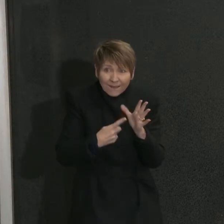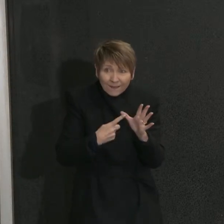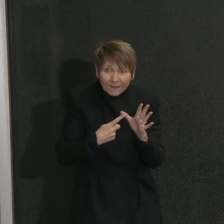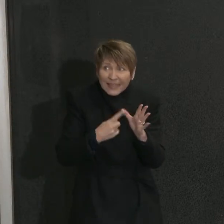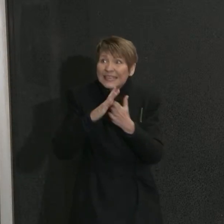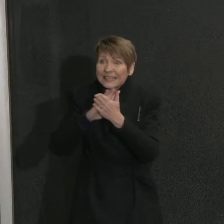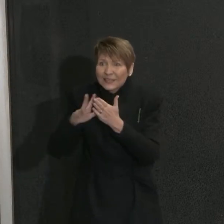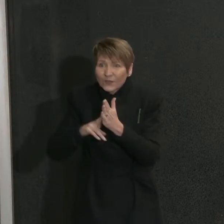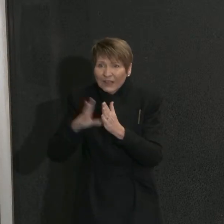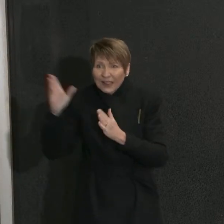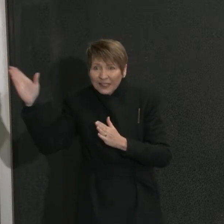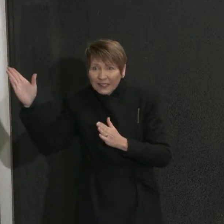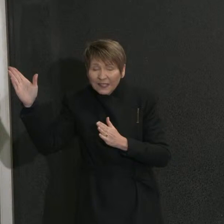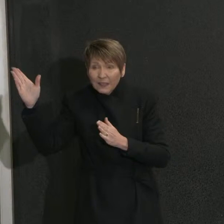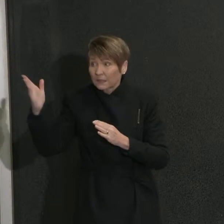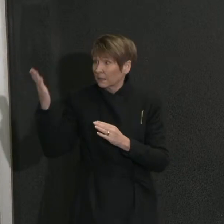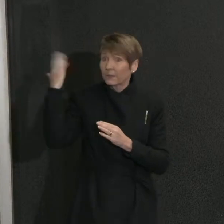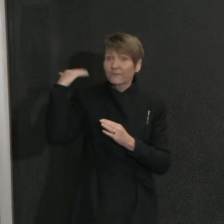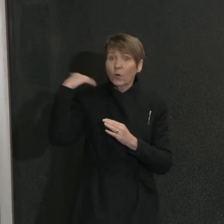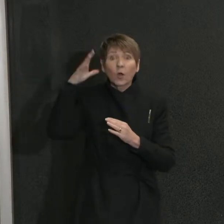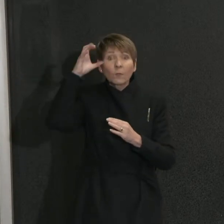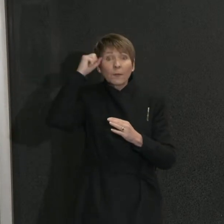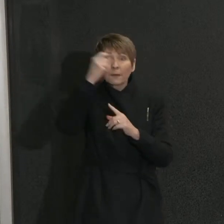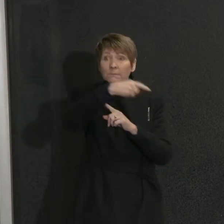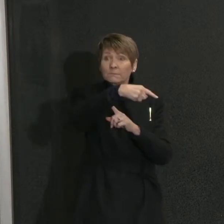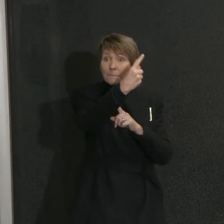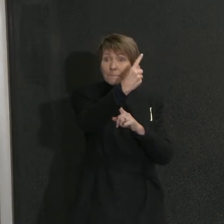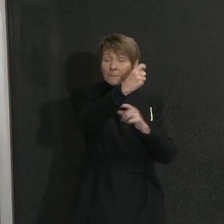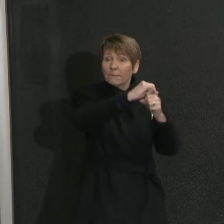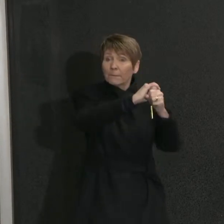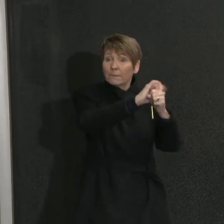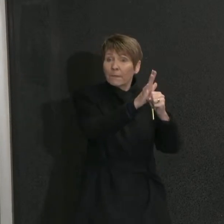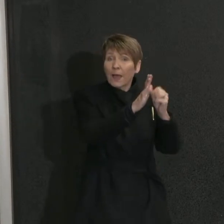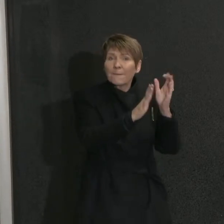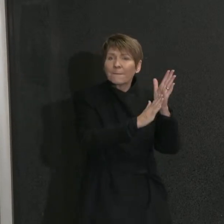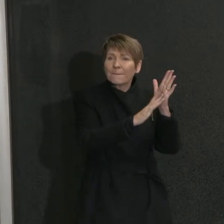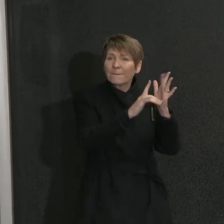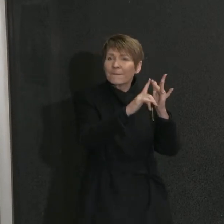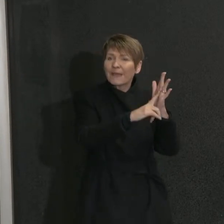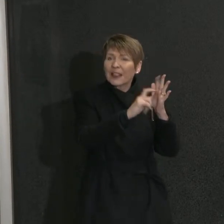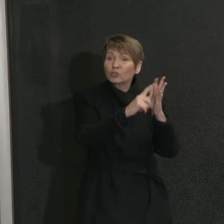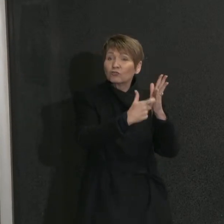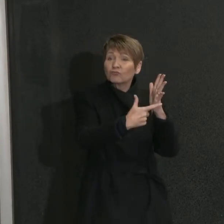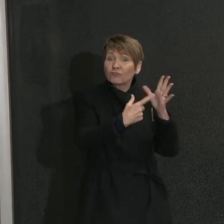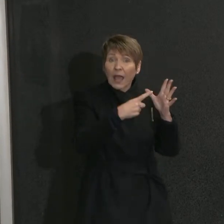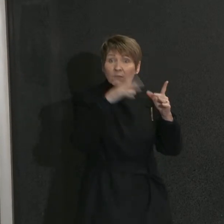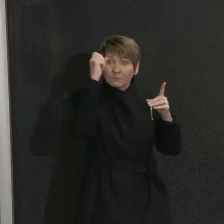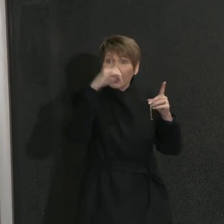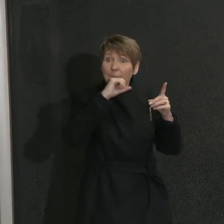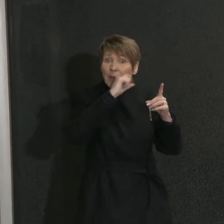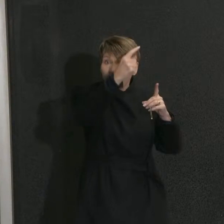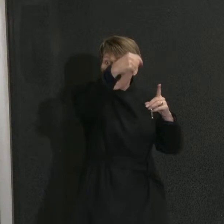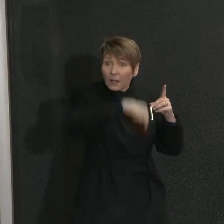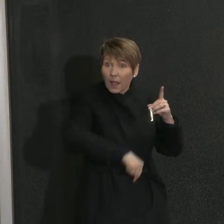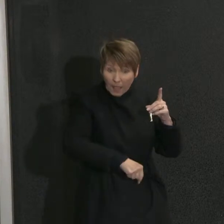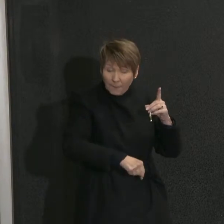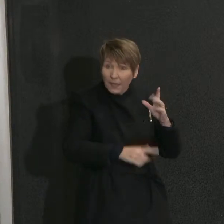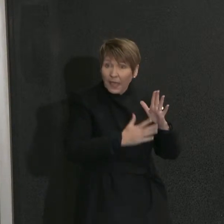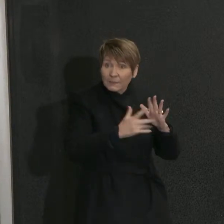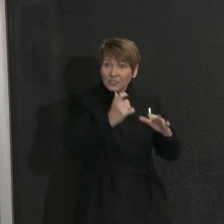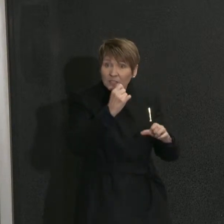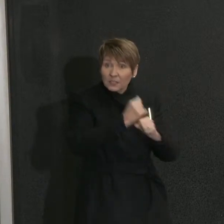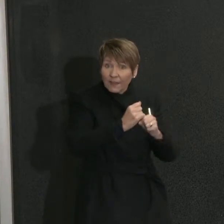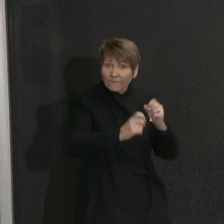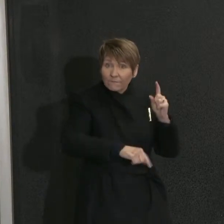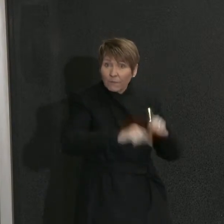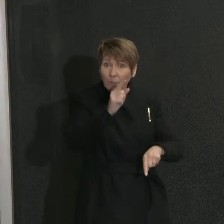You can't get further from Melbourne than that. This made its way to Mildura last time. Who's to say it won't make its way into regional Victoria again?